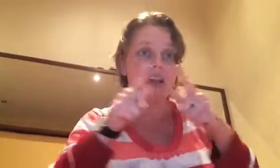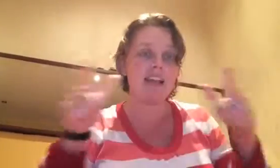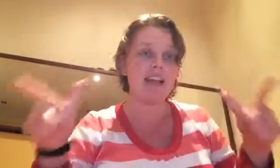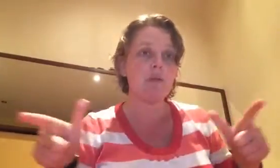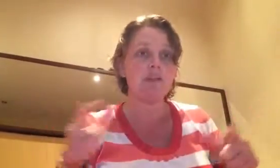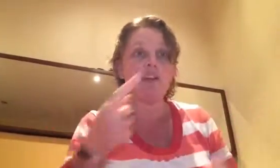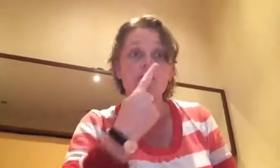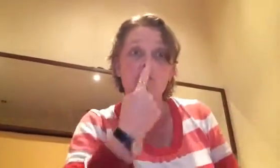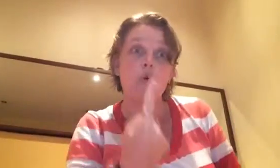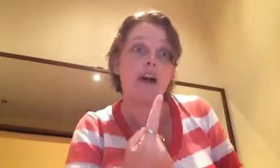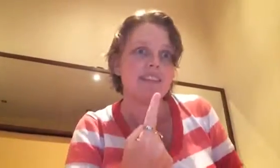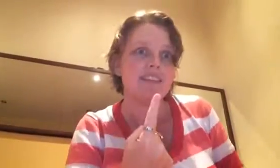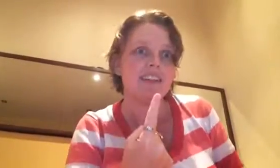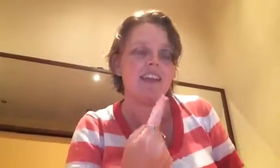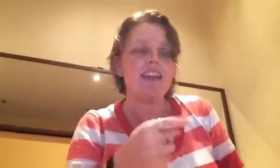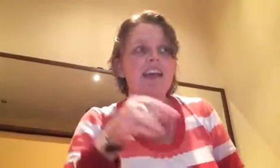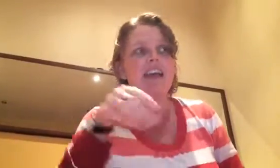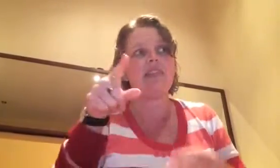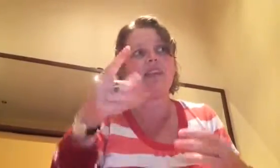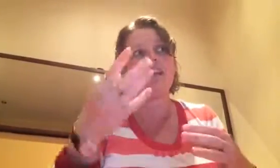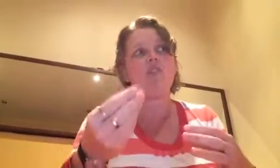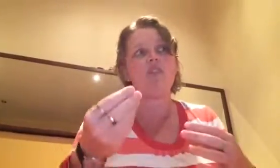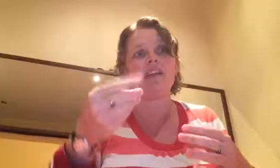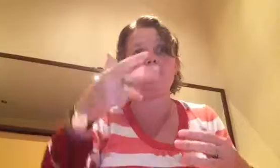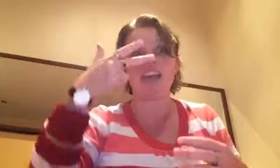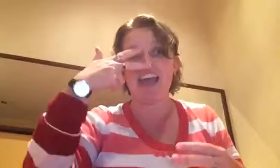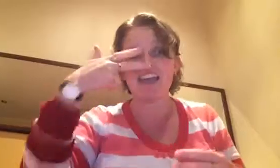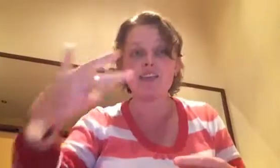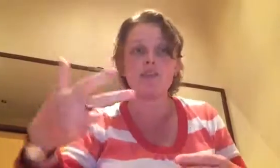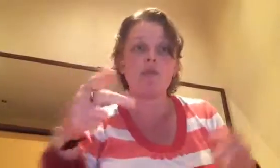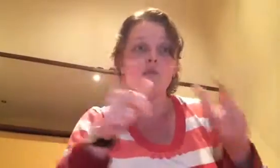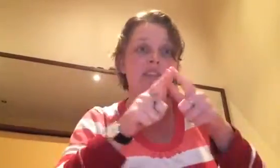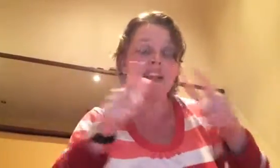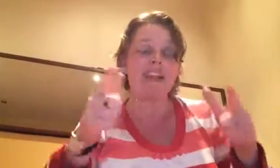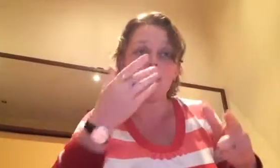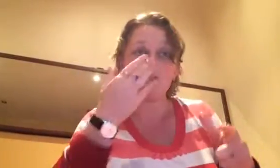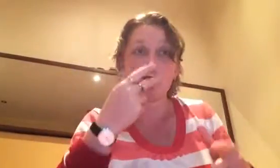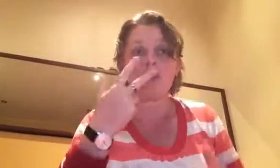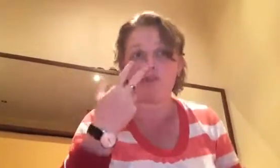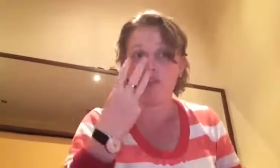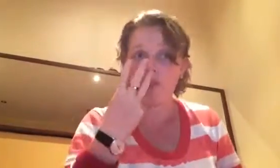a language age of 1. Or they were 8 years old with a language age of a